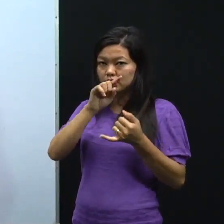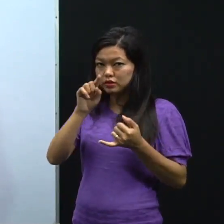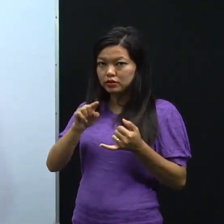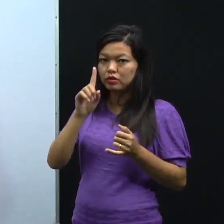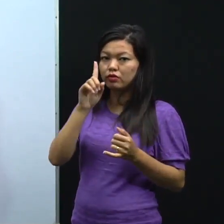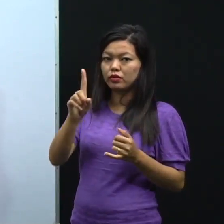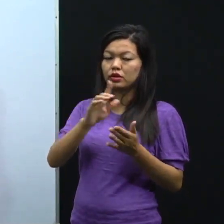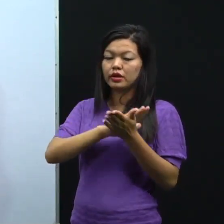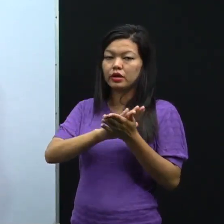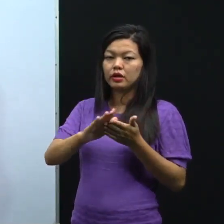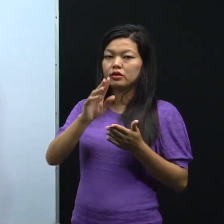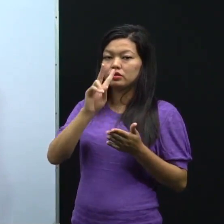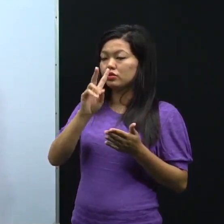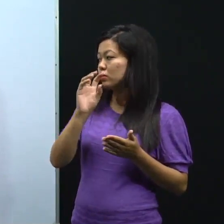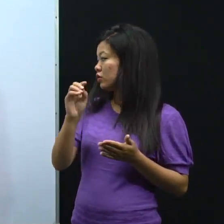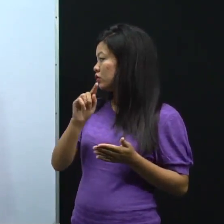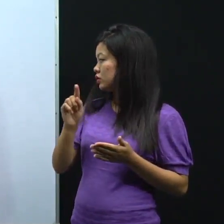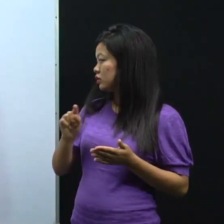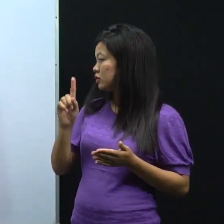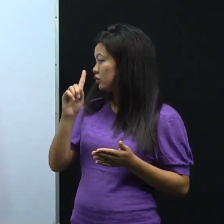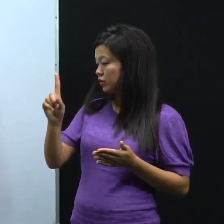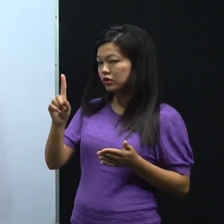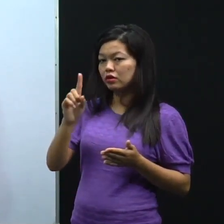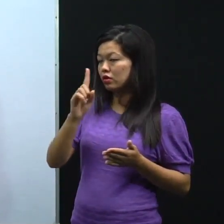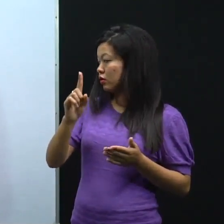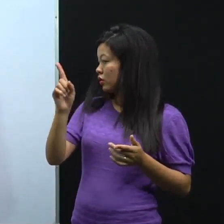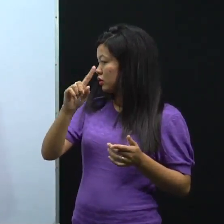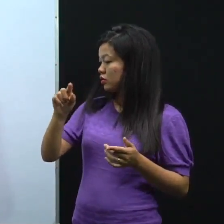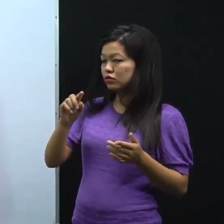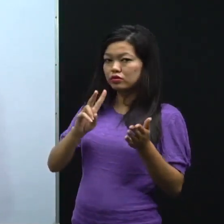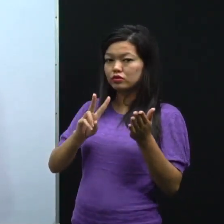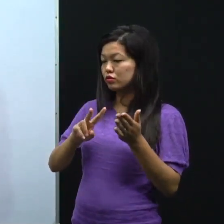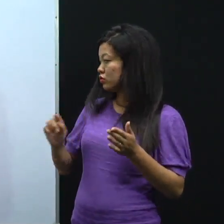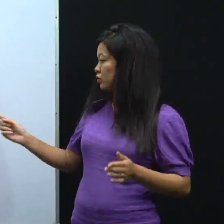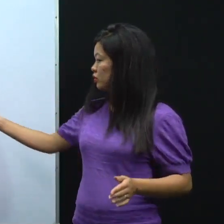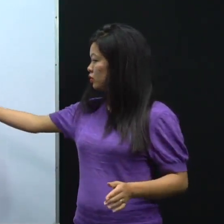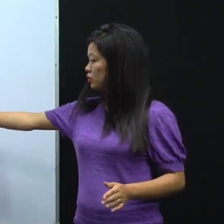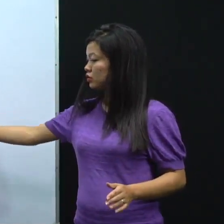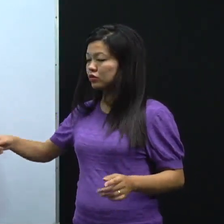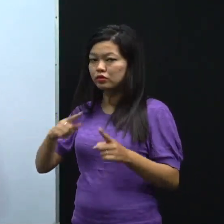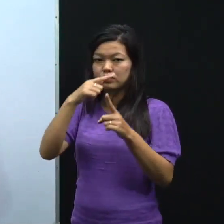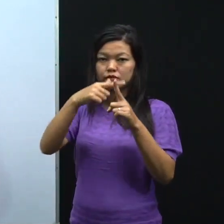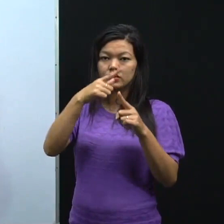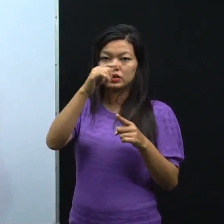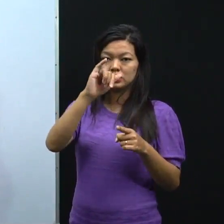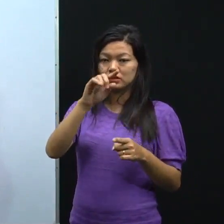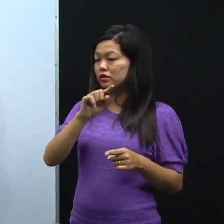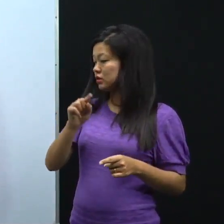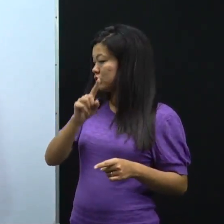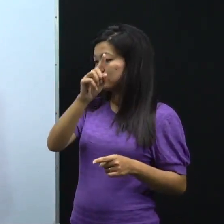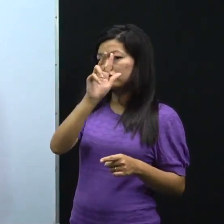plus 16, okay? So now we'll have 2 plus 16 means 18.